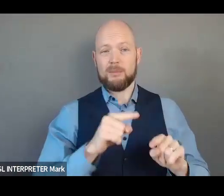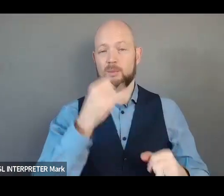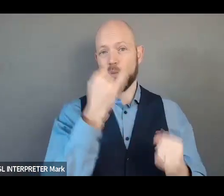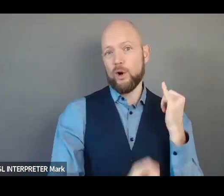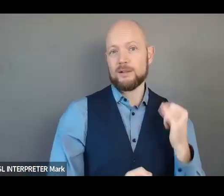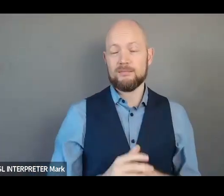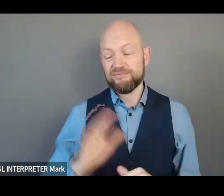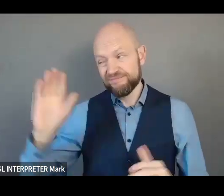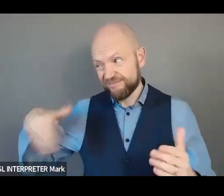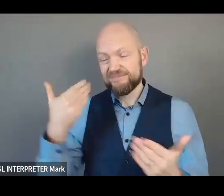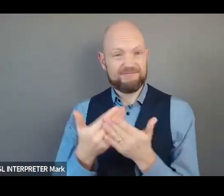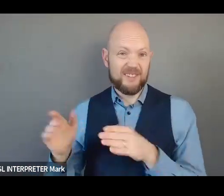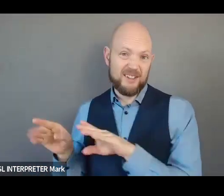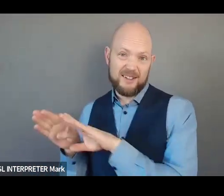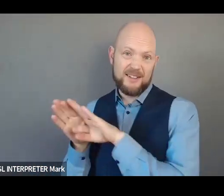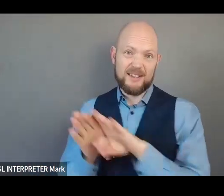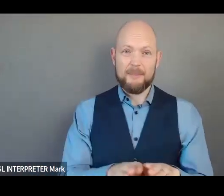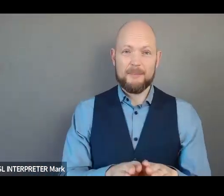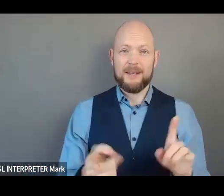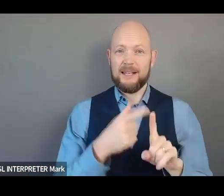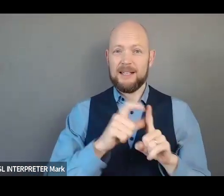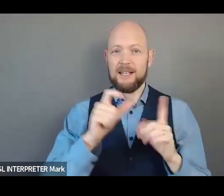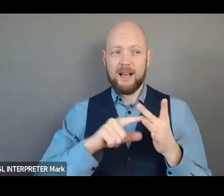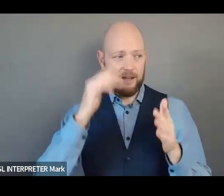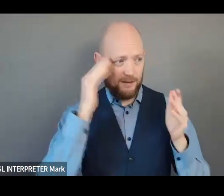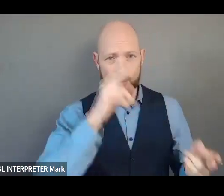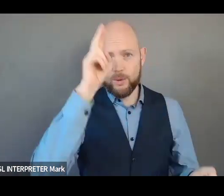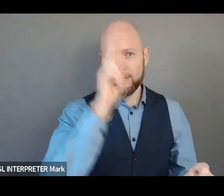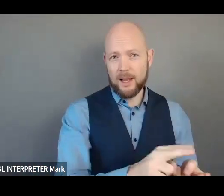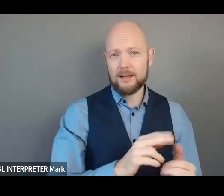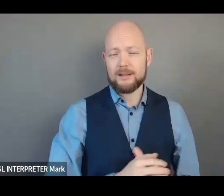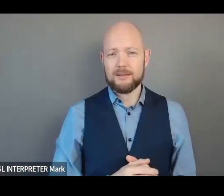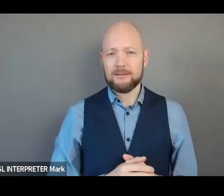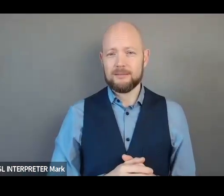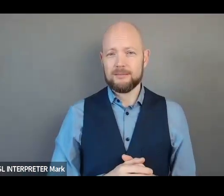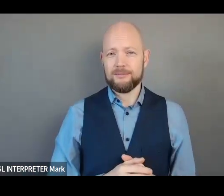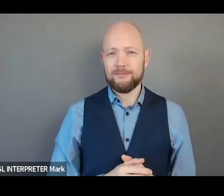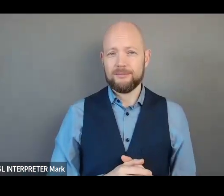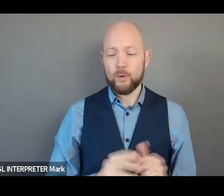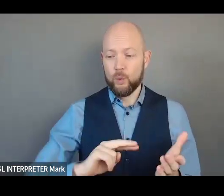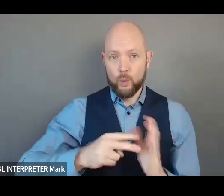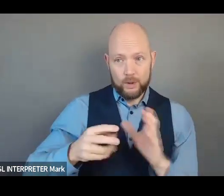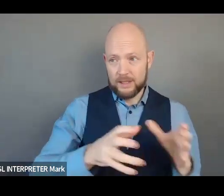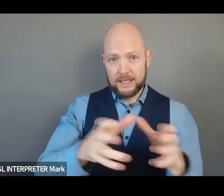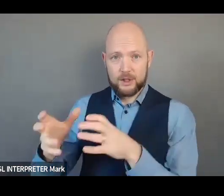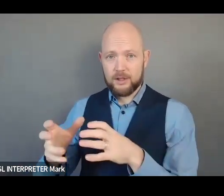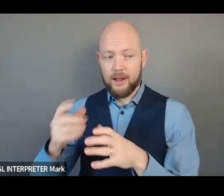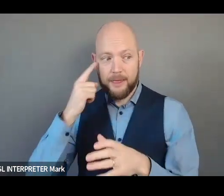then, and just generally a lack of tactics and practices within organisations that really can tackle